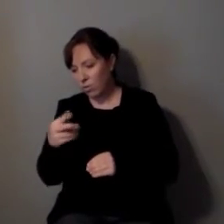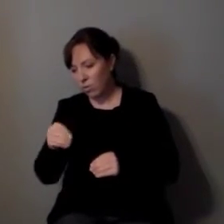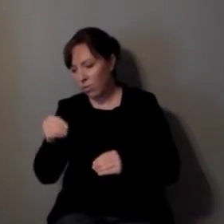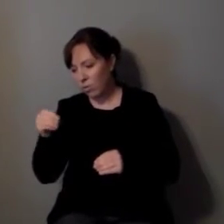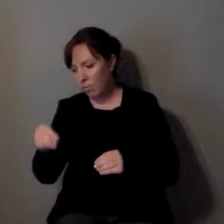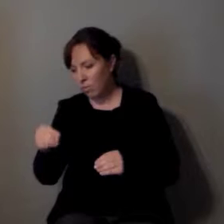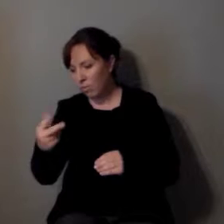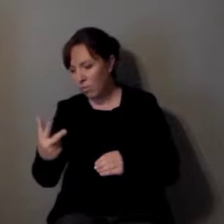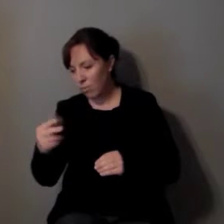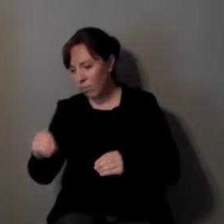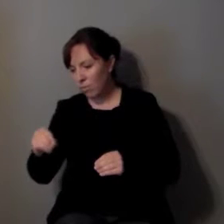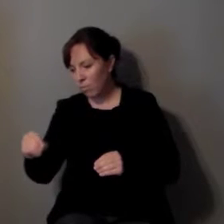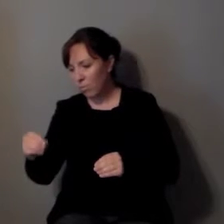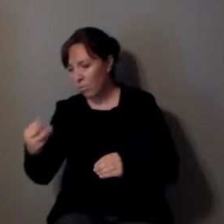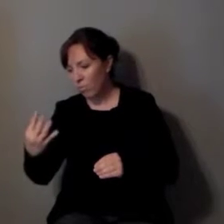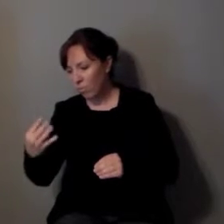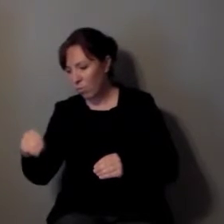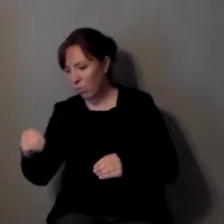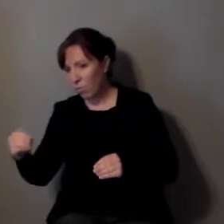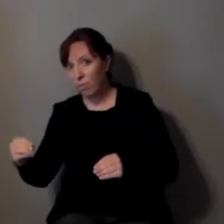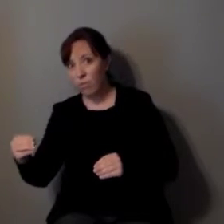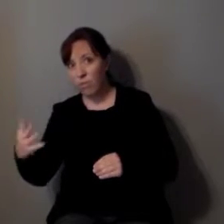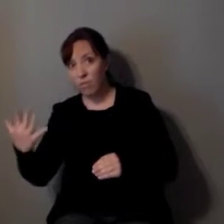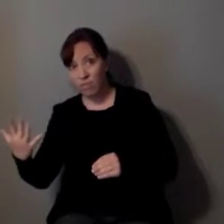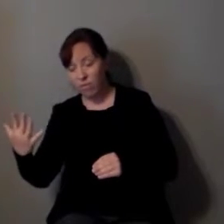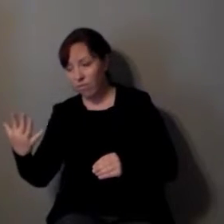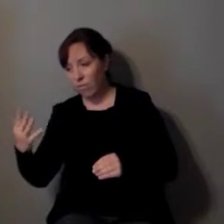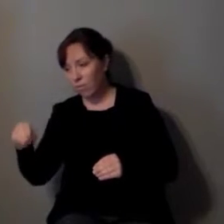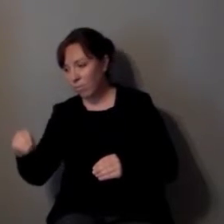7. We go to 15. 8 plus 7 is